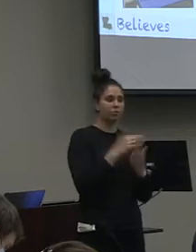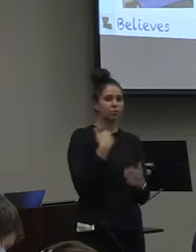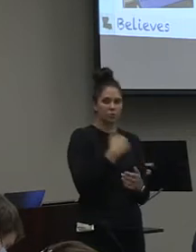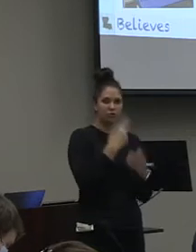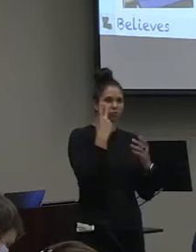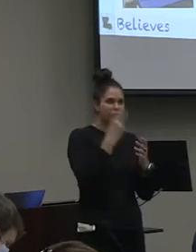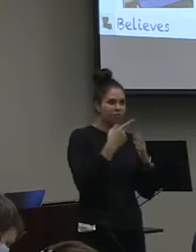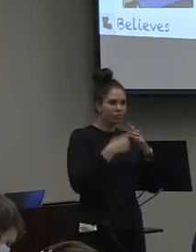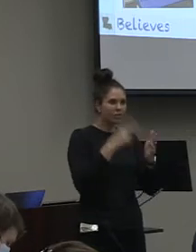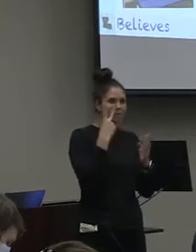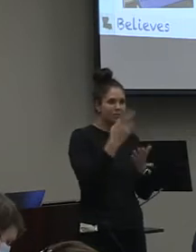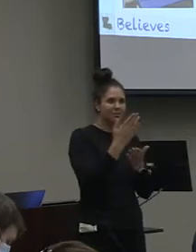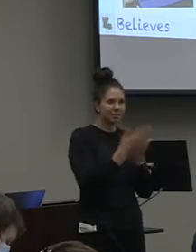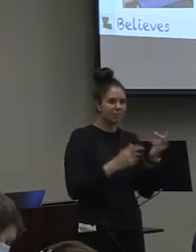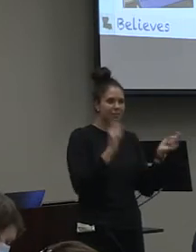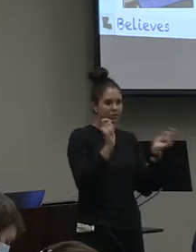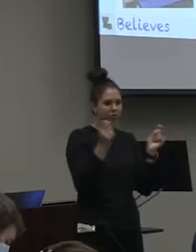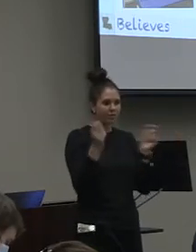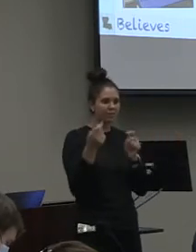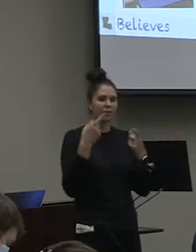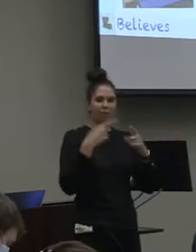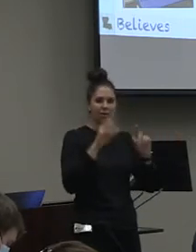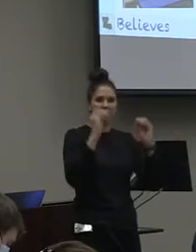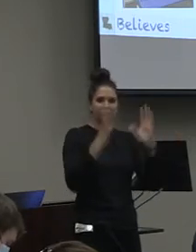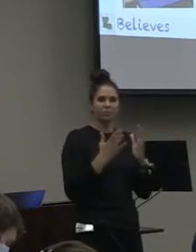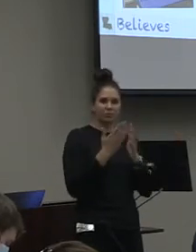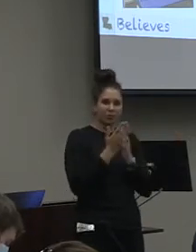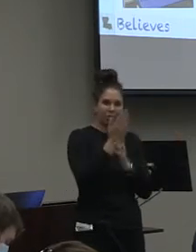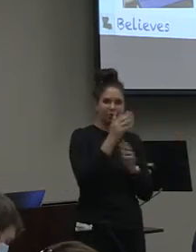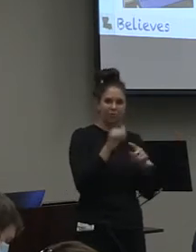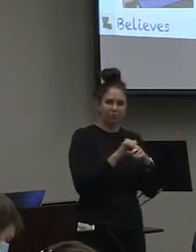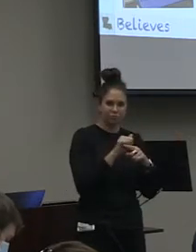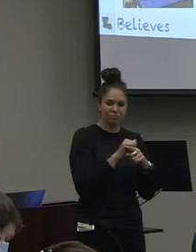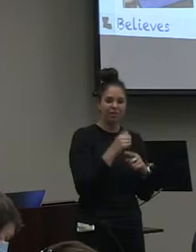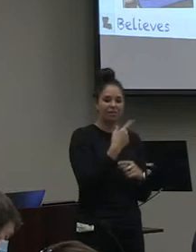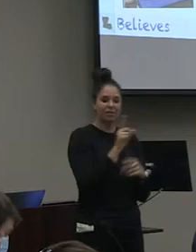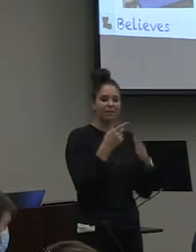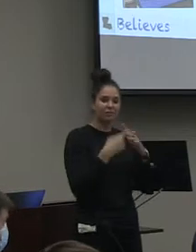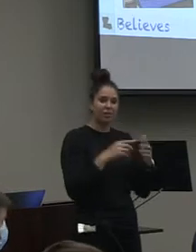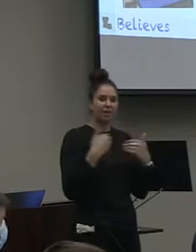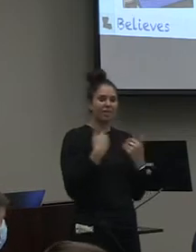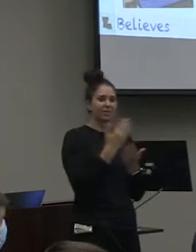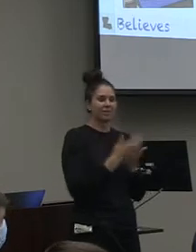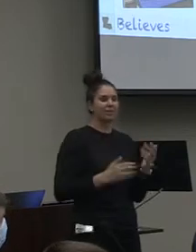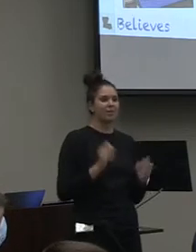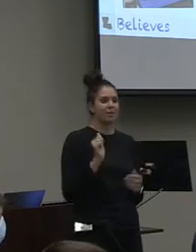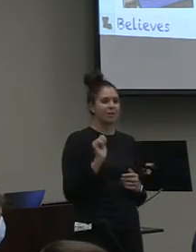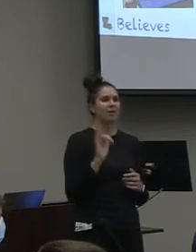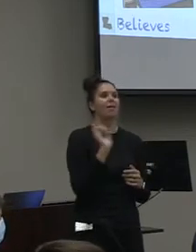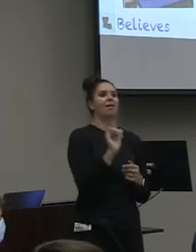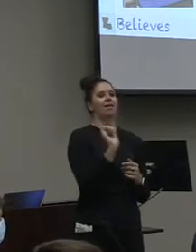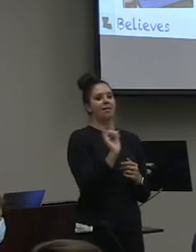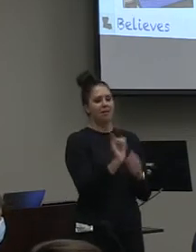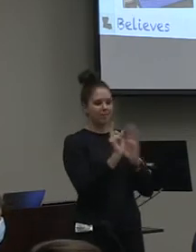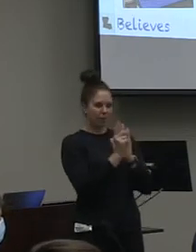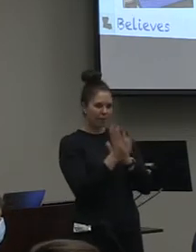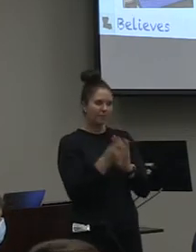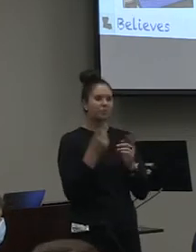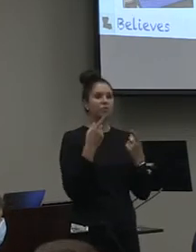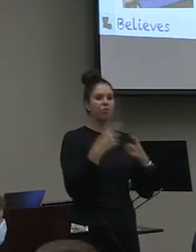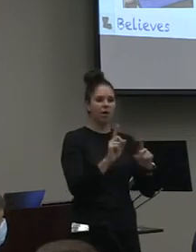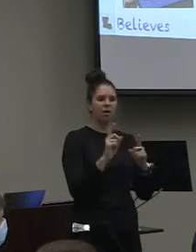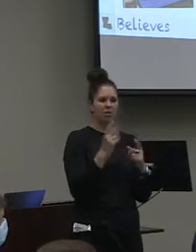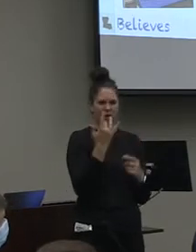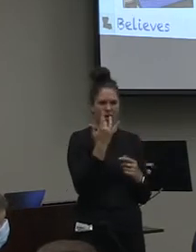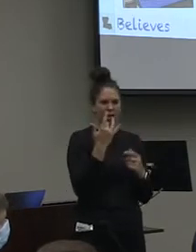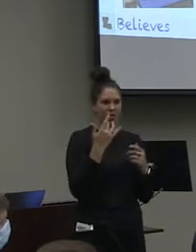to see as our teachers were going through the training and they started having some aha moments about, you know, why are some of the things